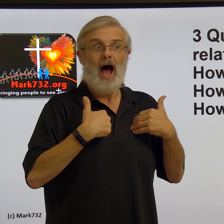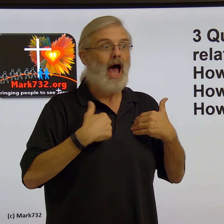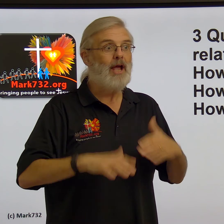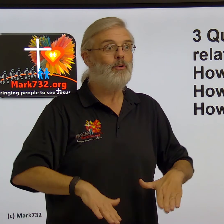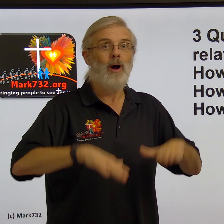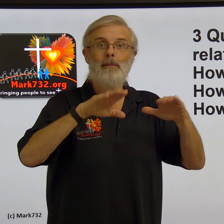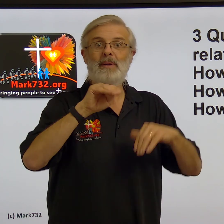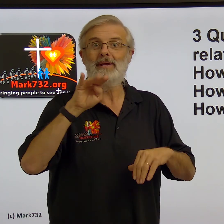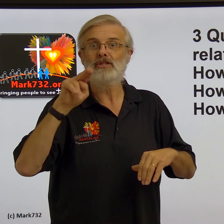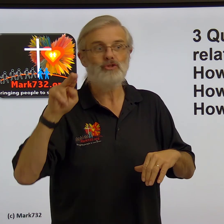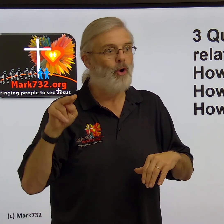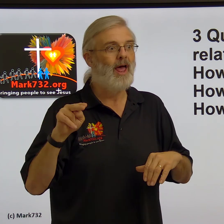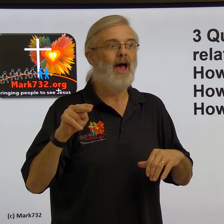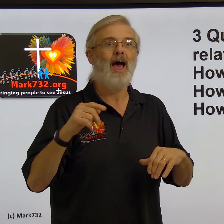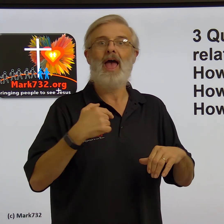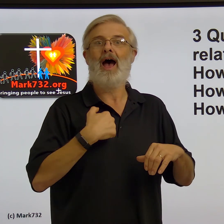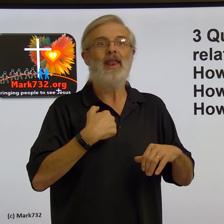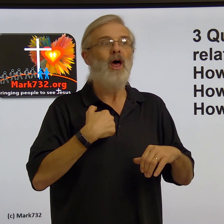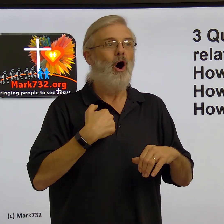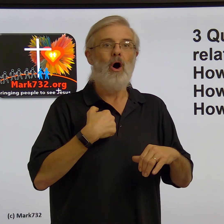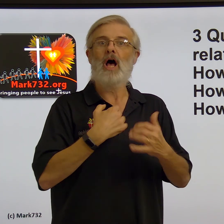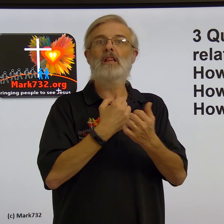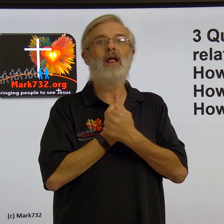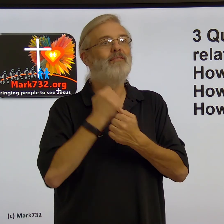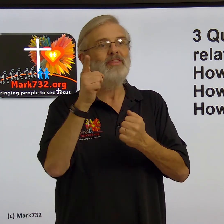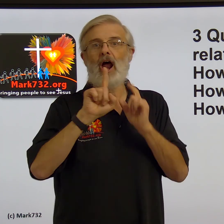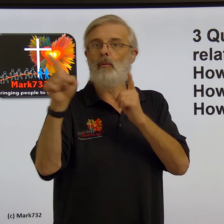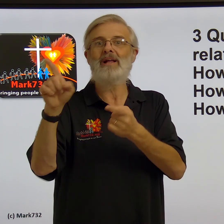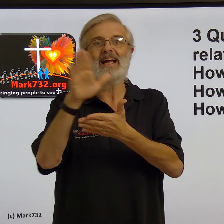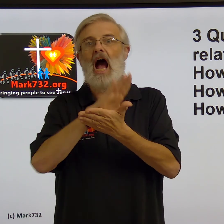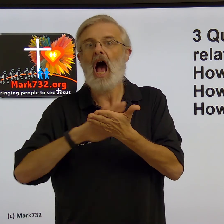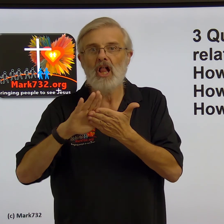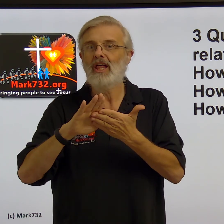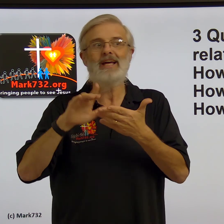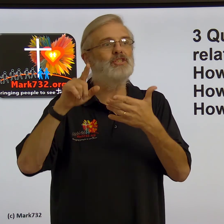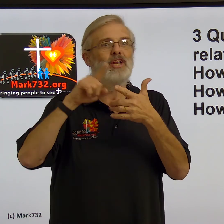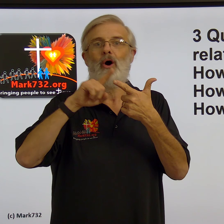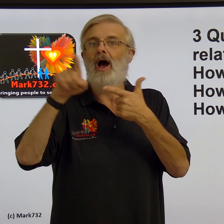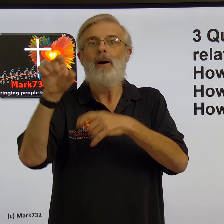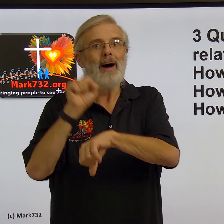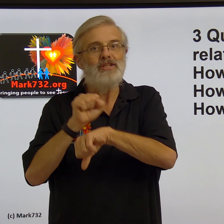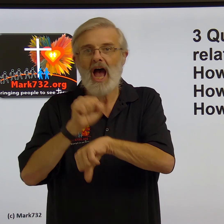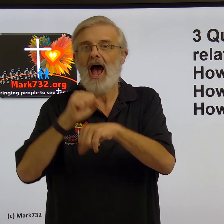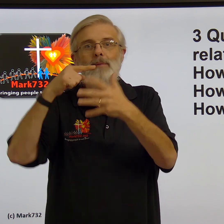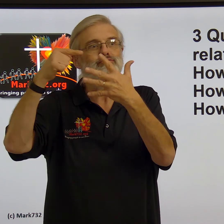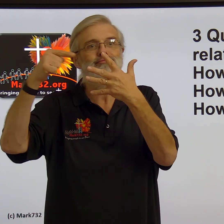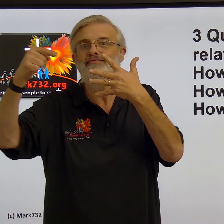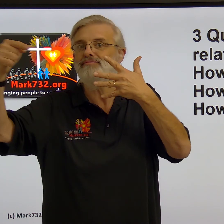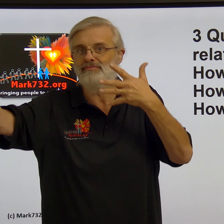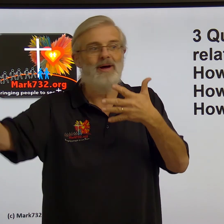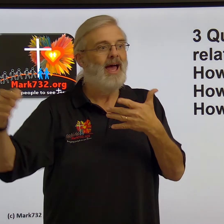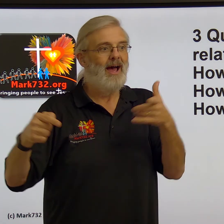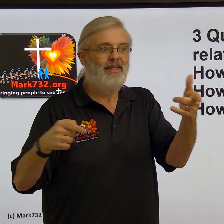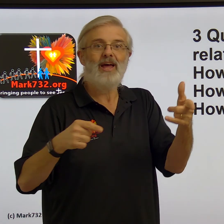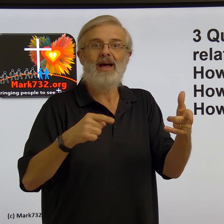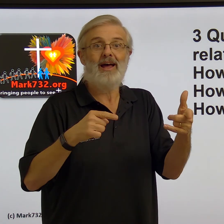grew up in Minnesota and oh I love it there I went to college you know my job and then I